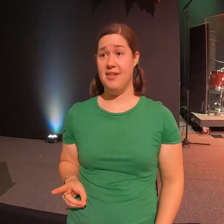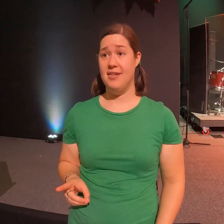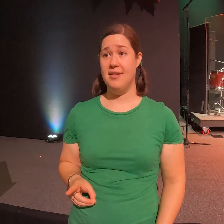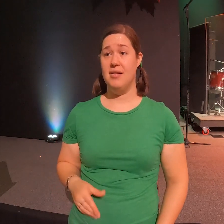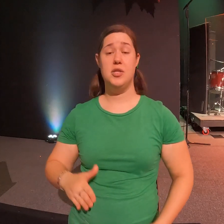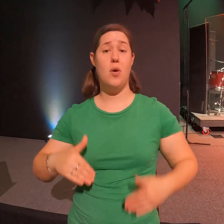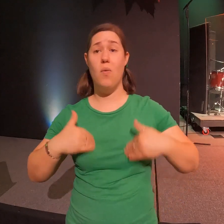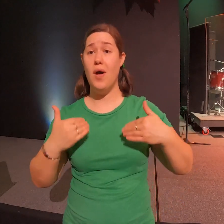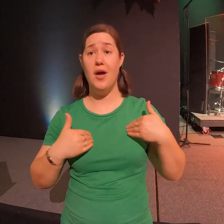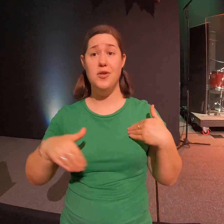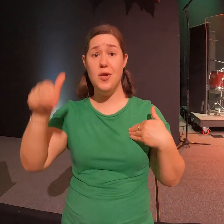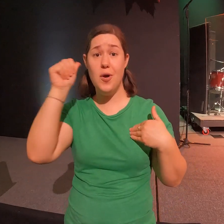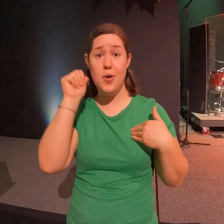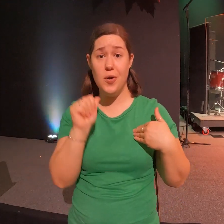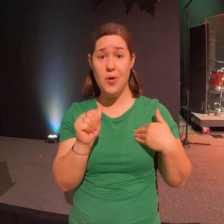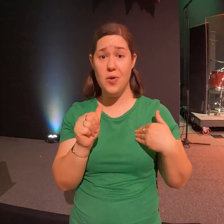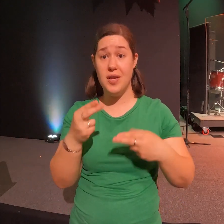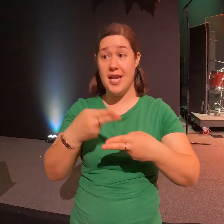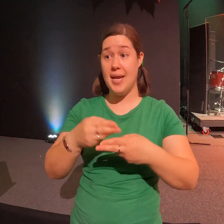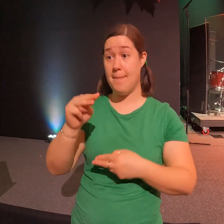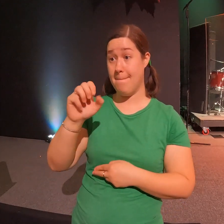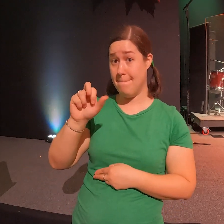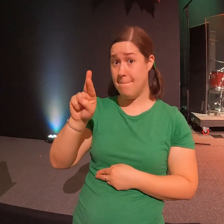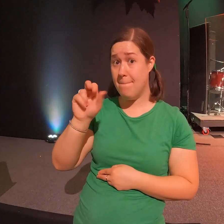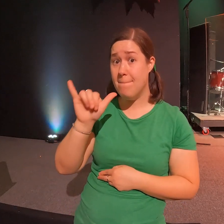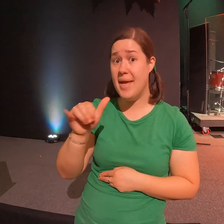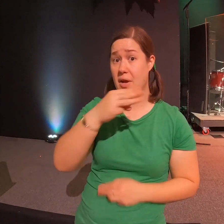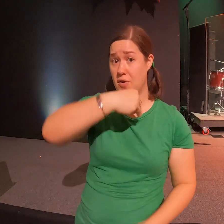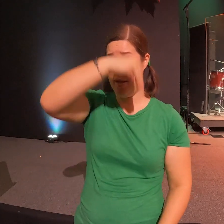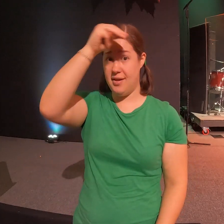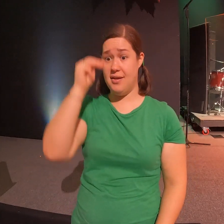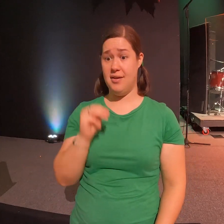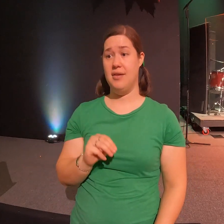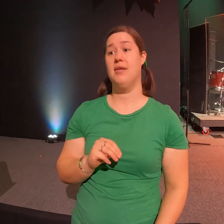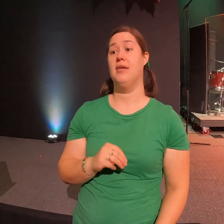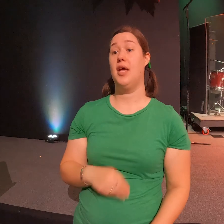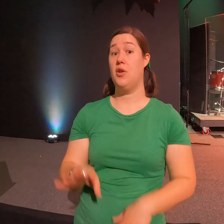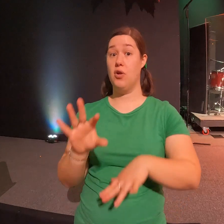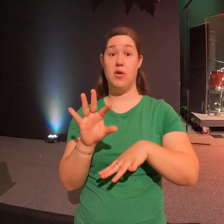promised them a kingdom lineage. And that's when God saved us.